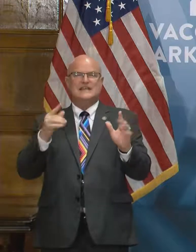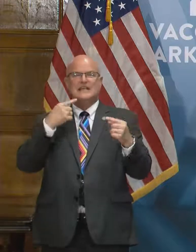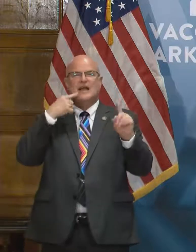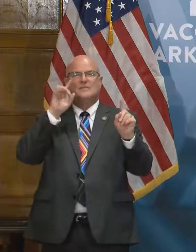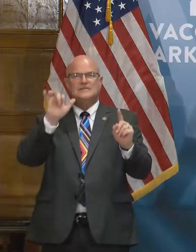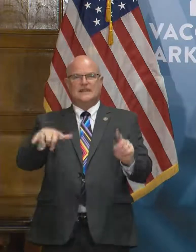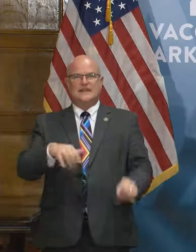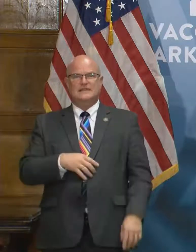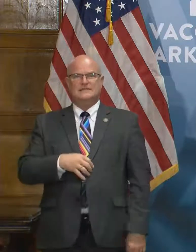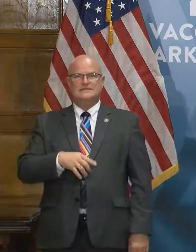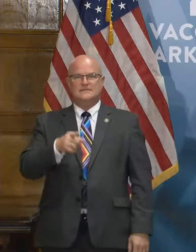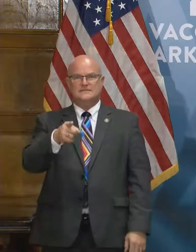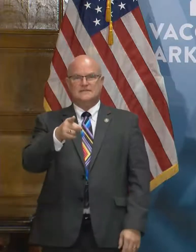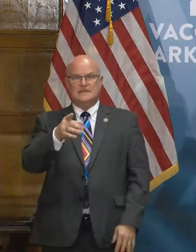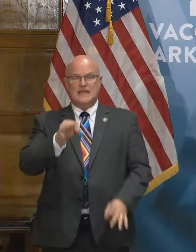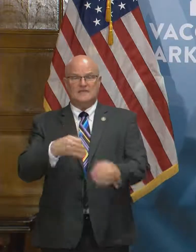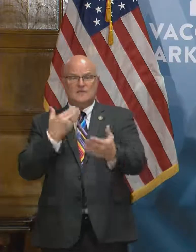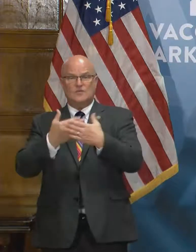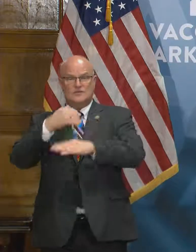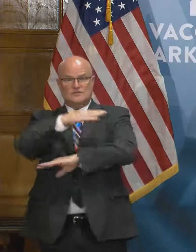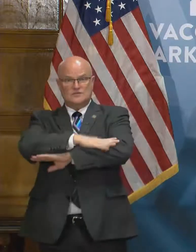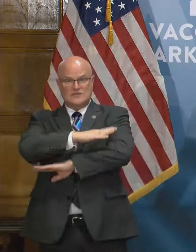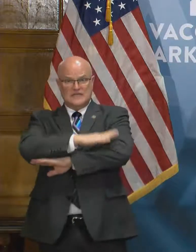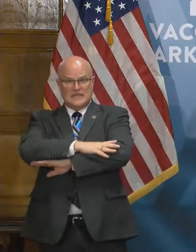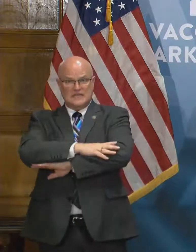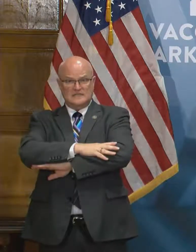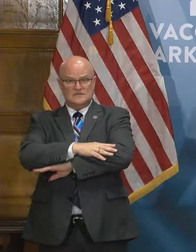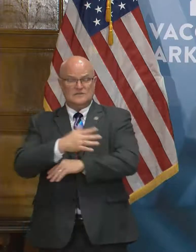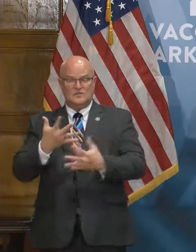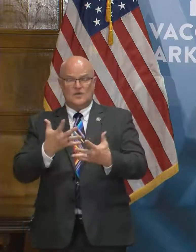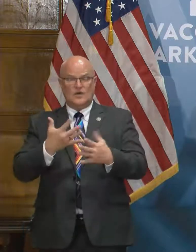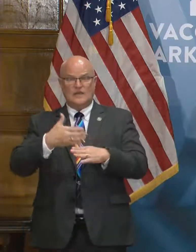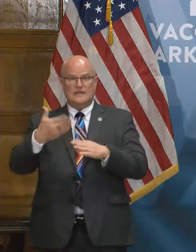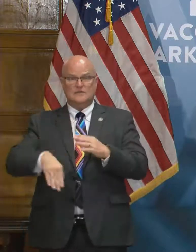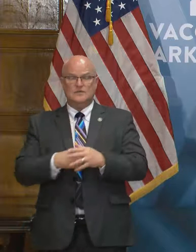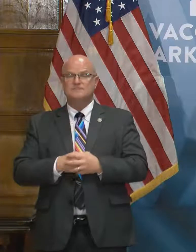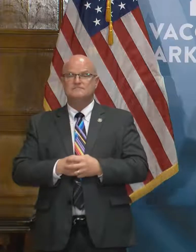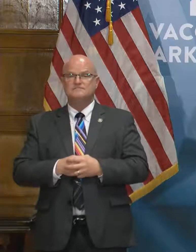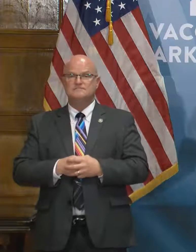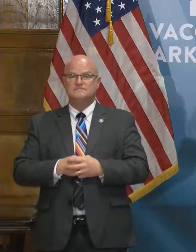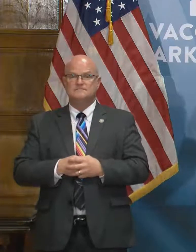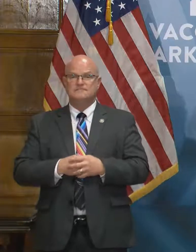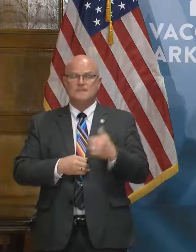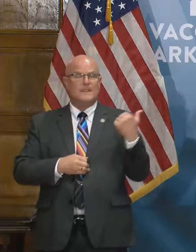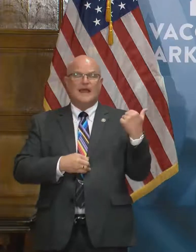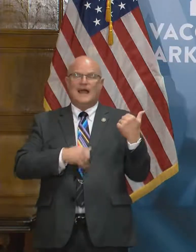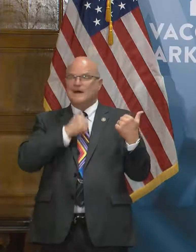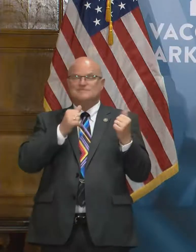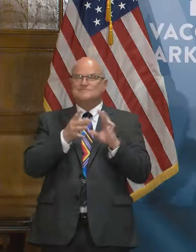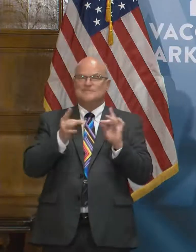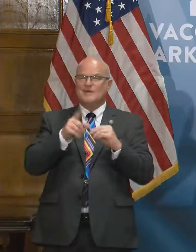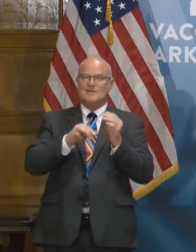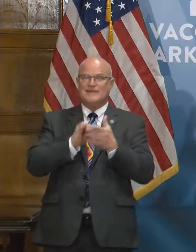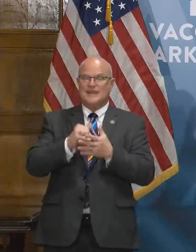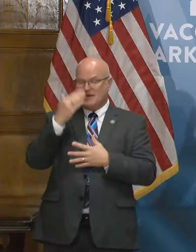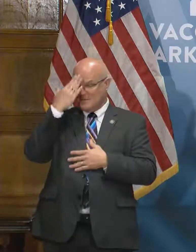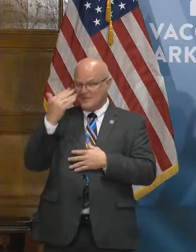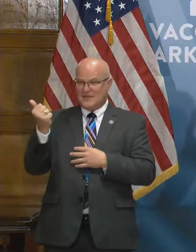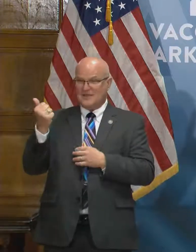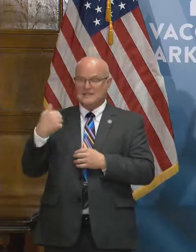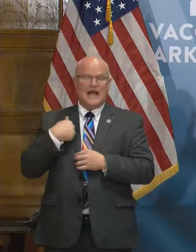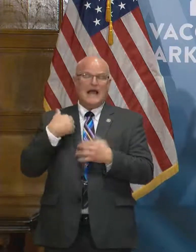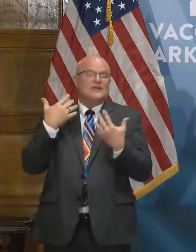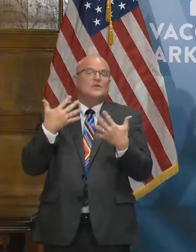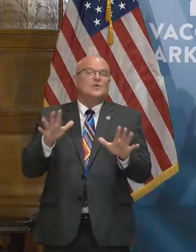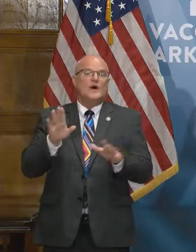that. If it does reach your desk, what would you end up doing? I'm not even going to comment on that because I